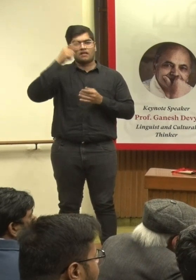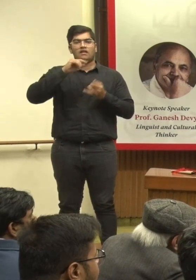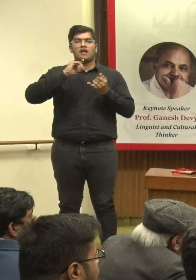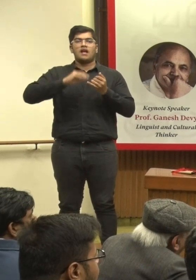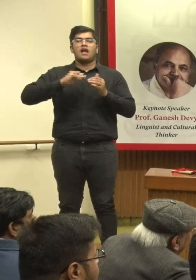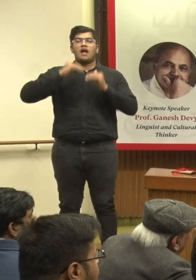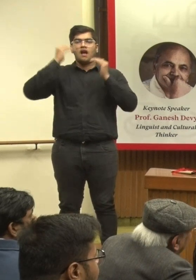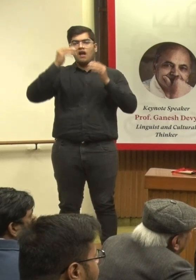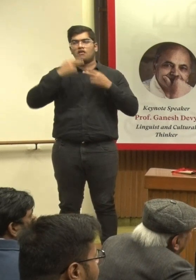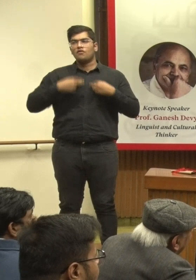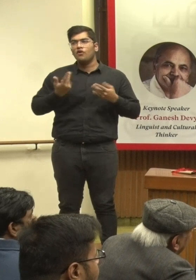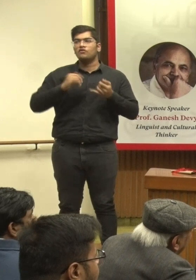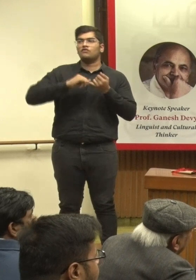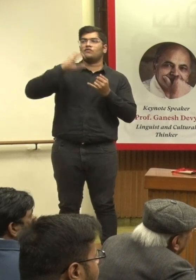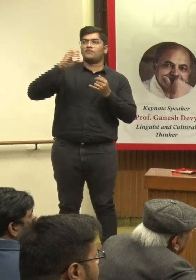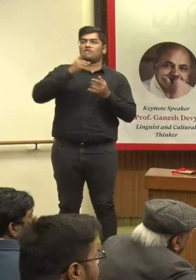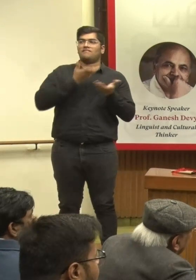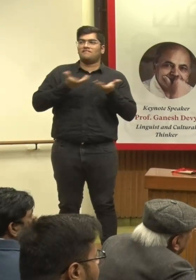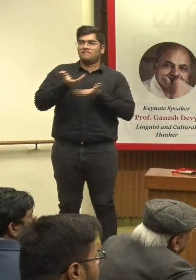discussed, and